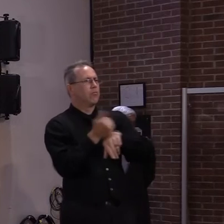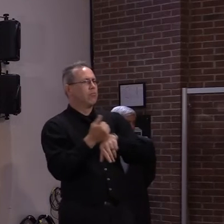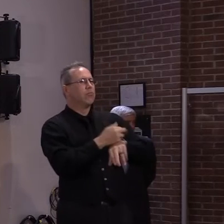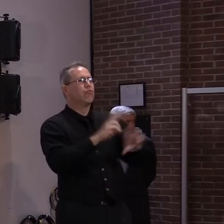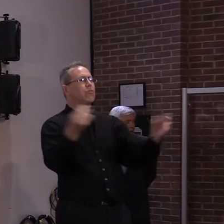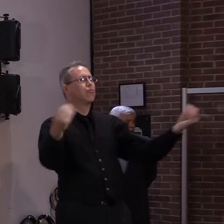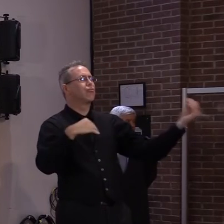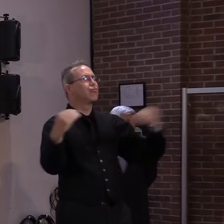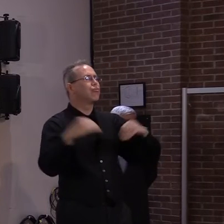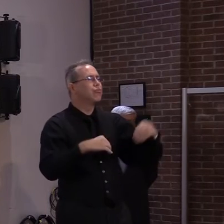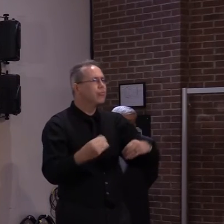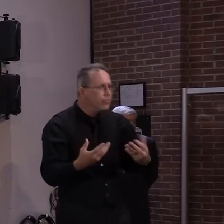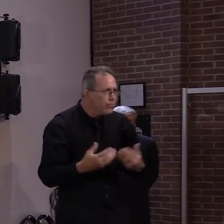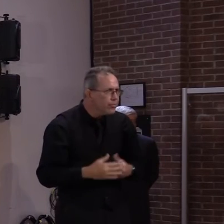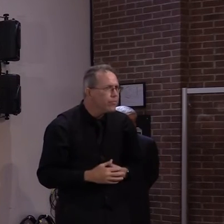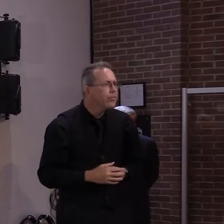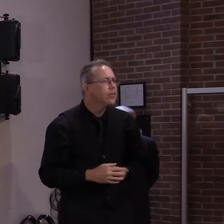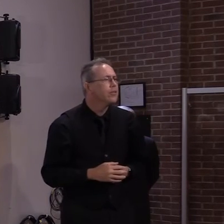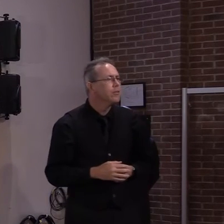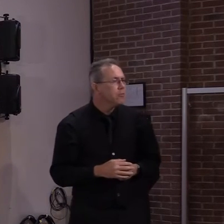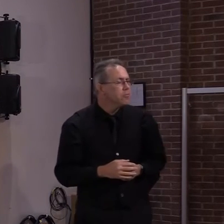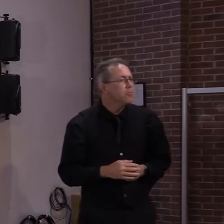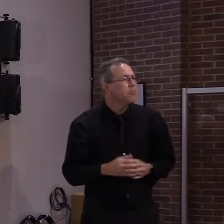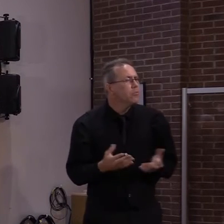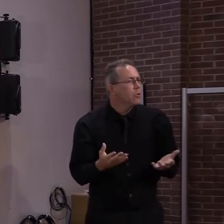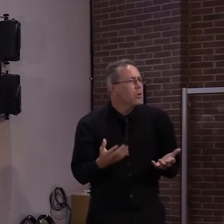able to handle this.